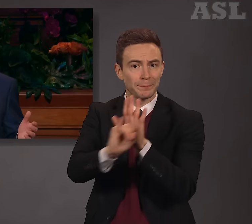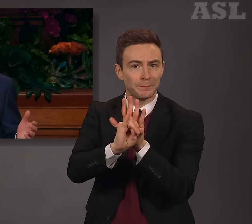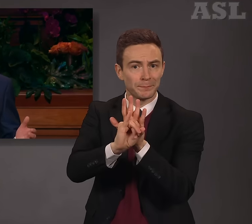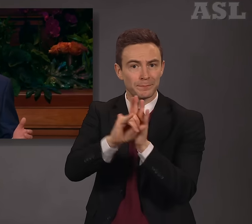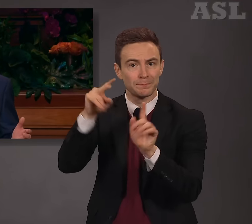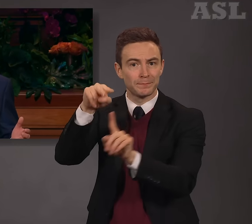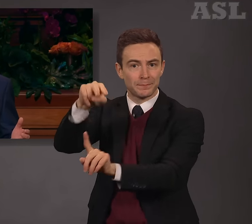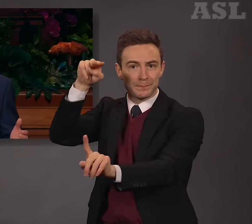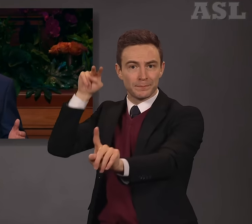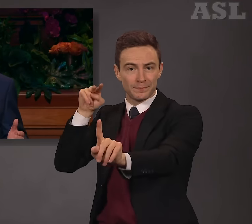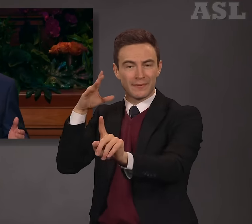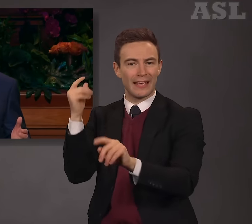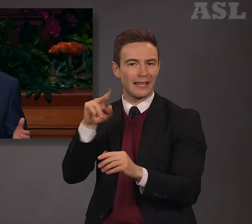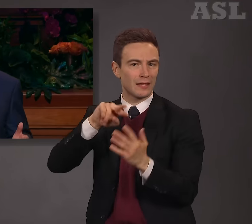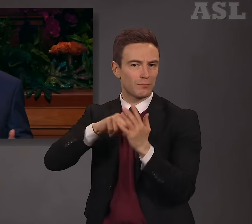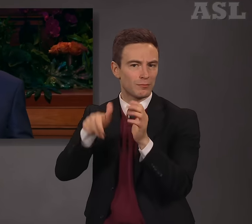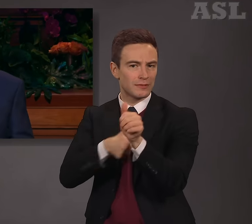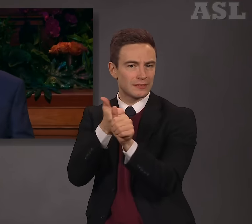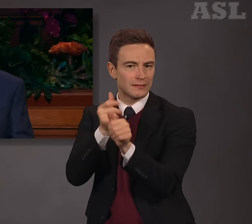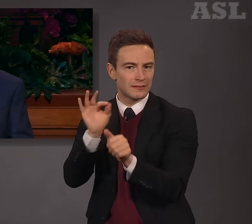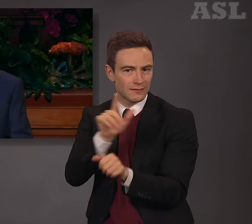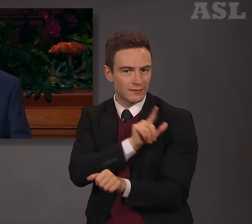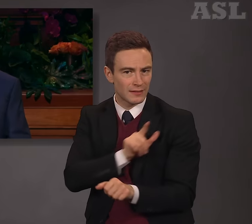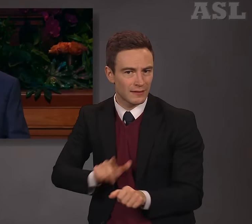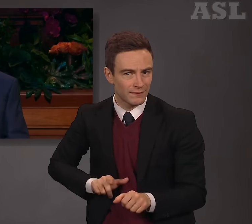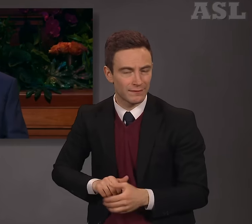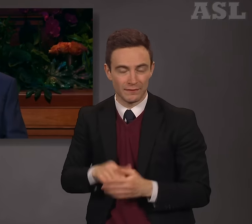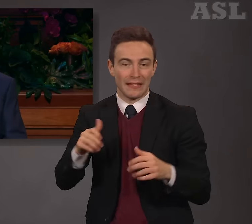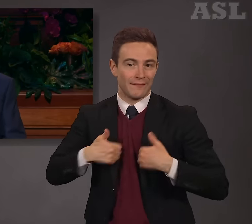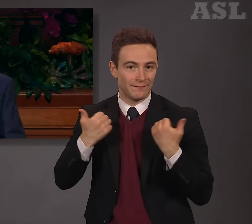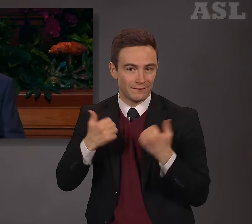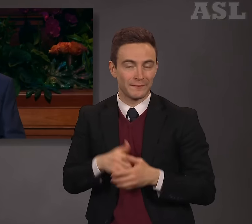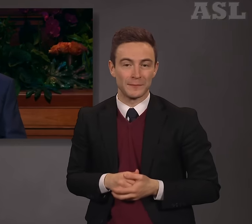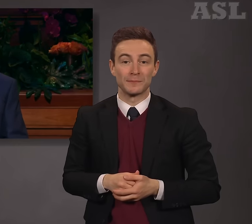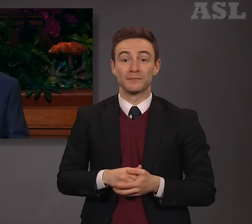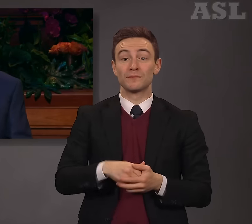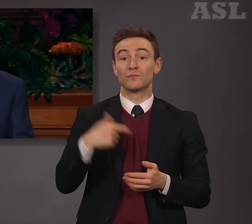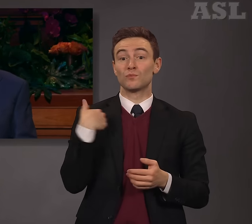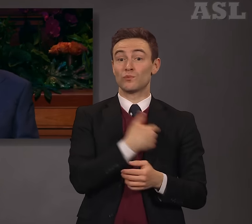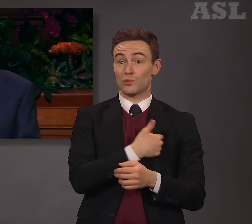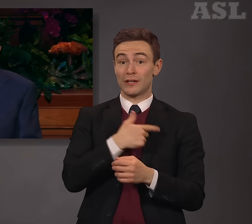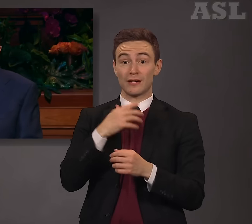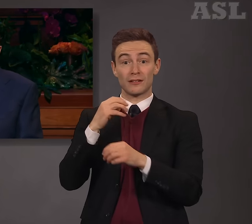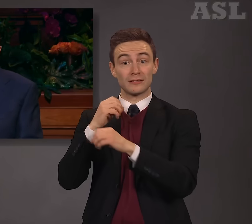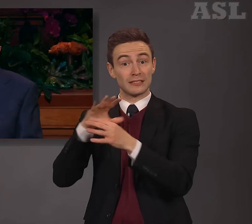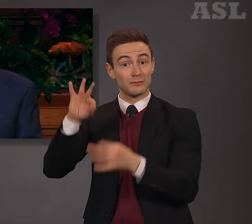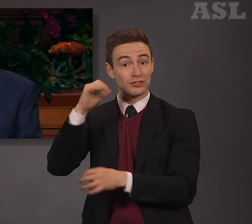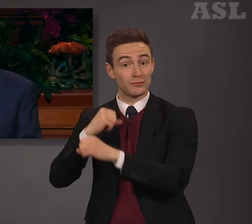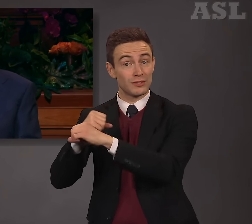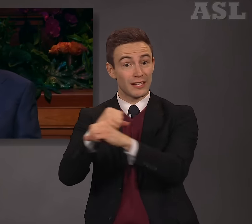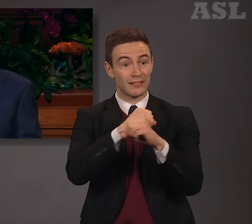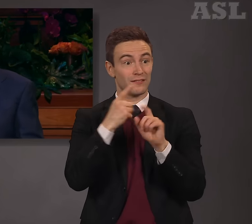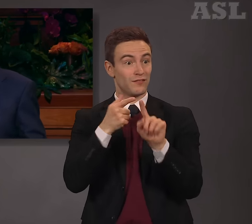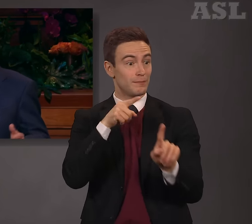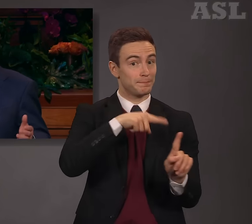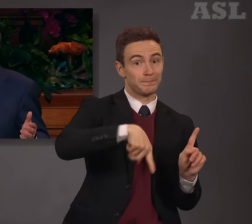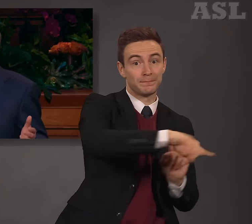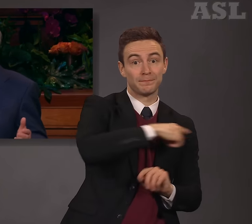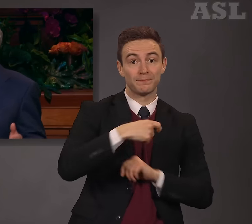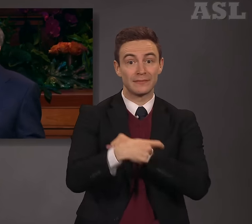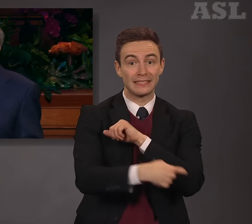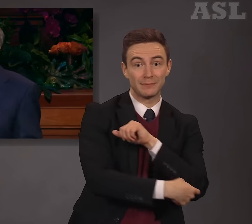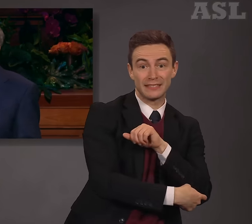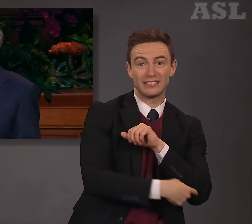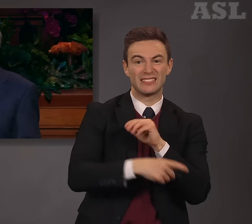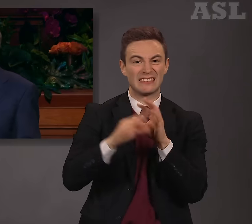As we are faithful, we are blessed with protection from temptations and distractions. We